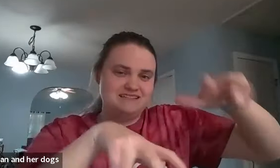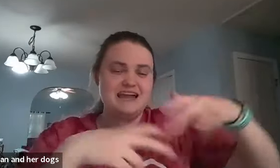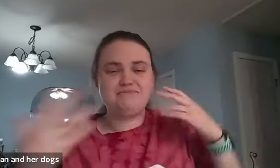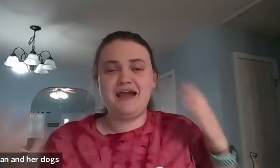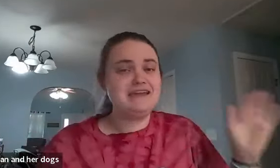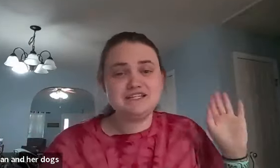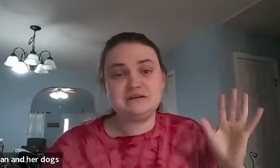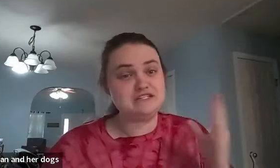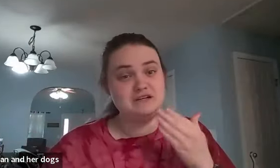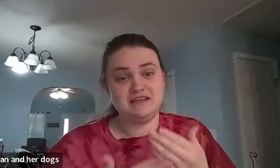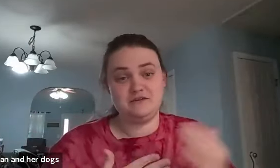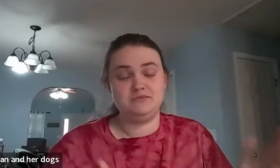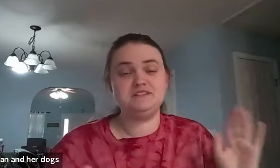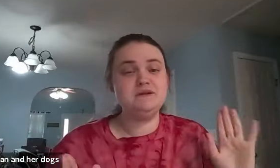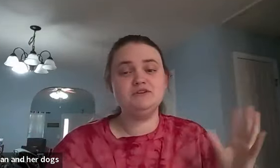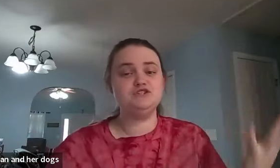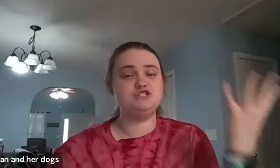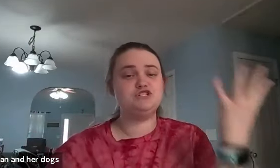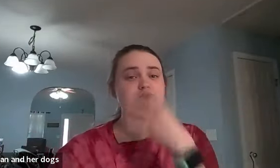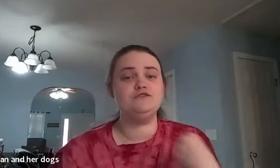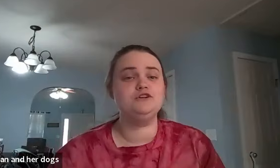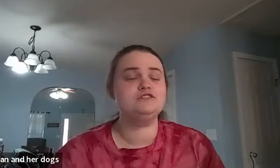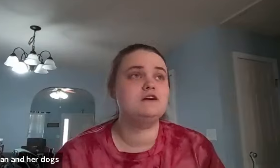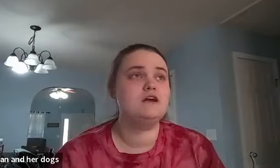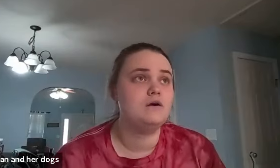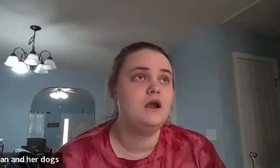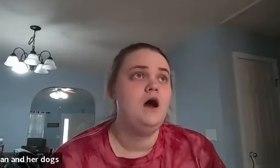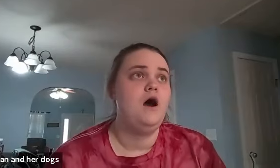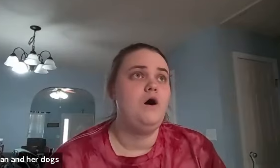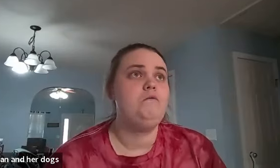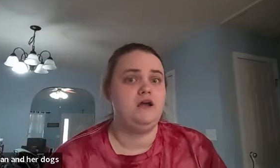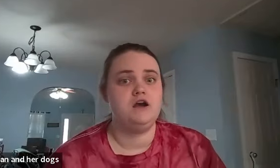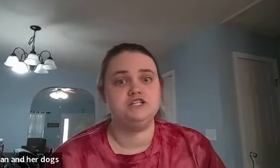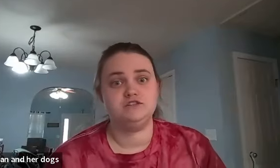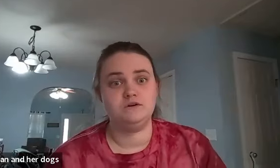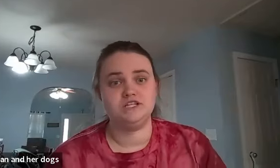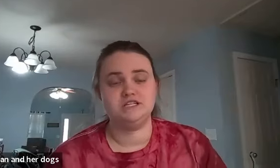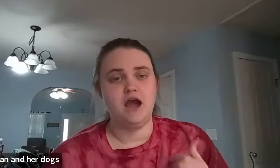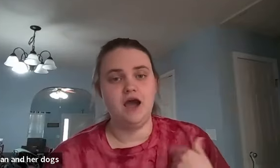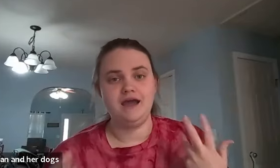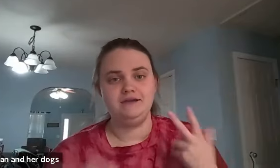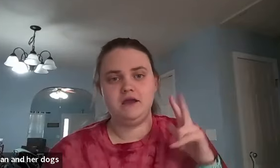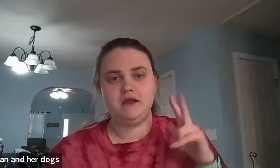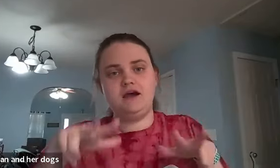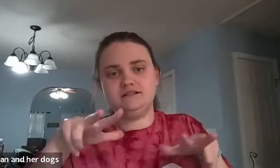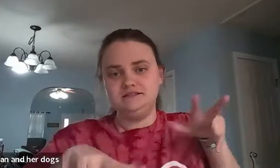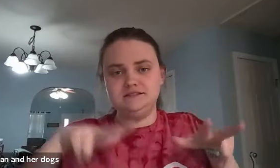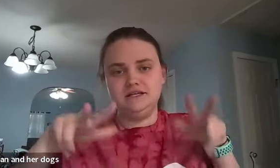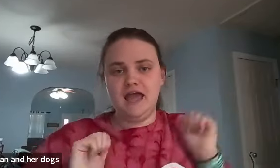makes, I can't do it as good as other people. Some people can do it just so beautiful and you're staring at it going, oh my gosh, that's gorgeous. I am not, if